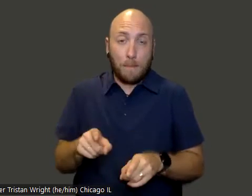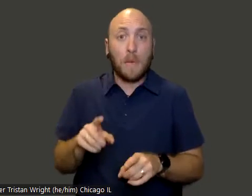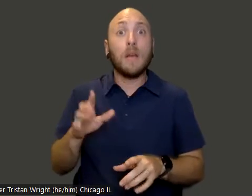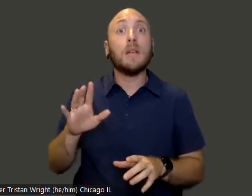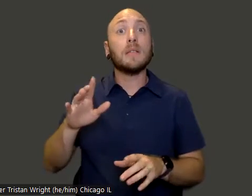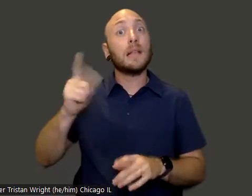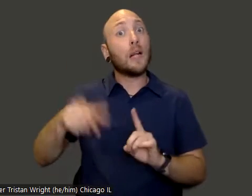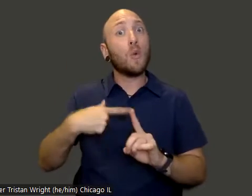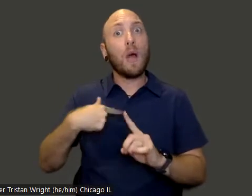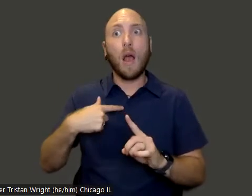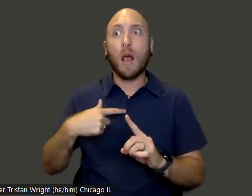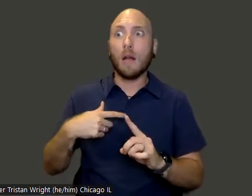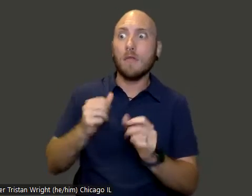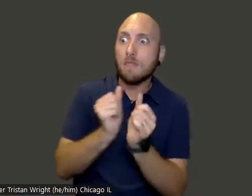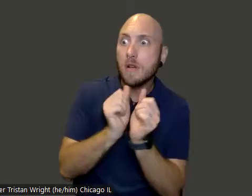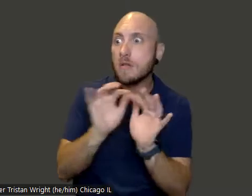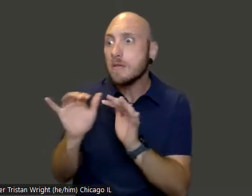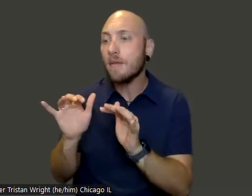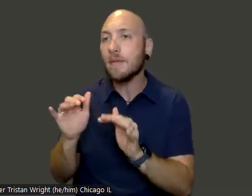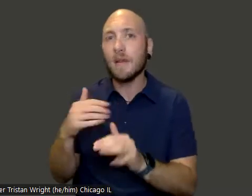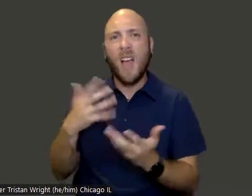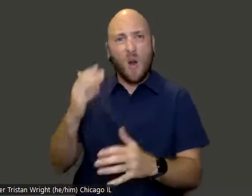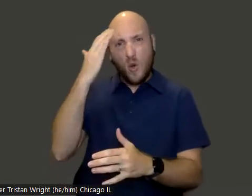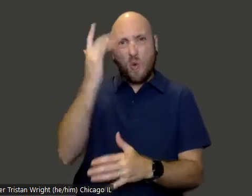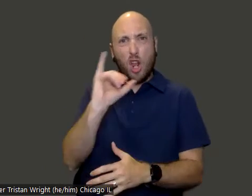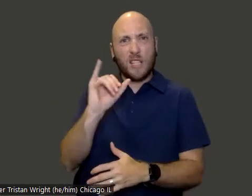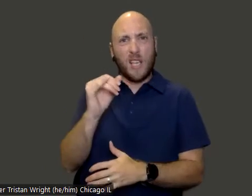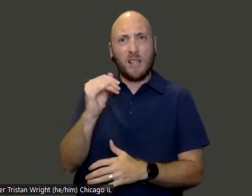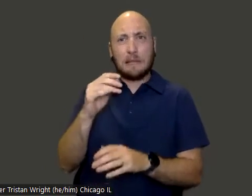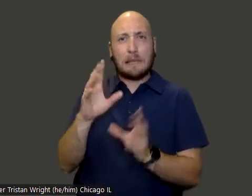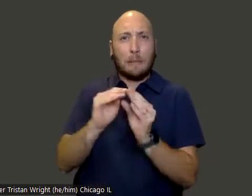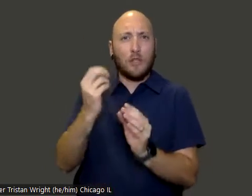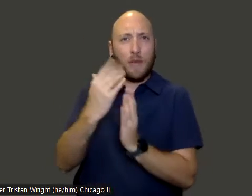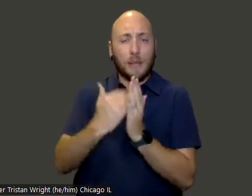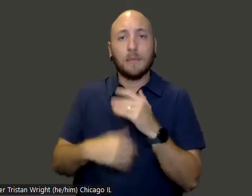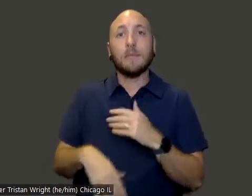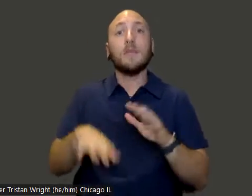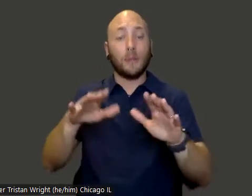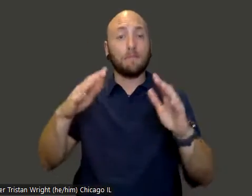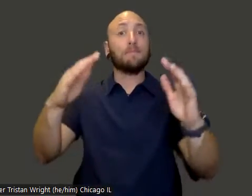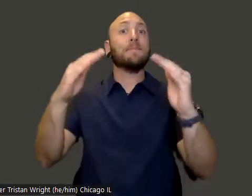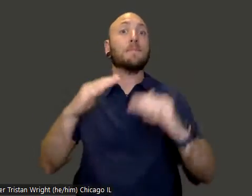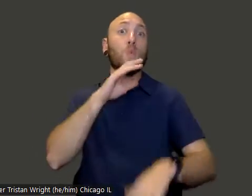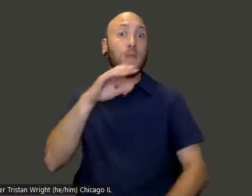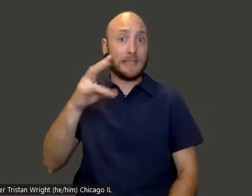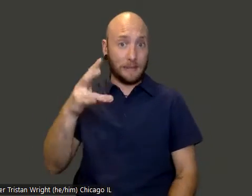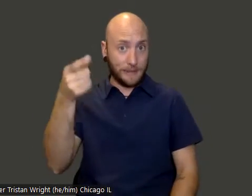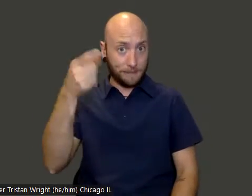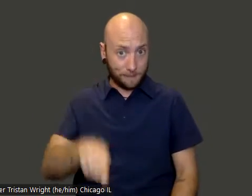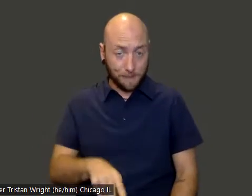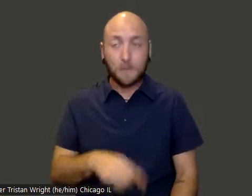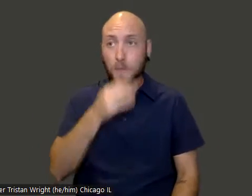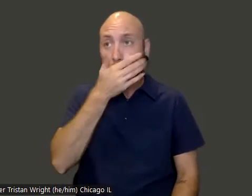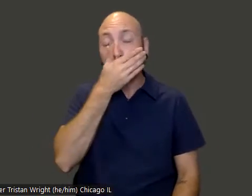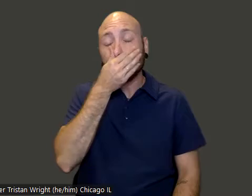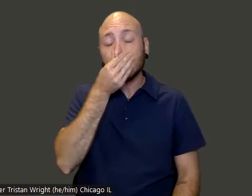that it would be okay for me to sit around in a 12-step meeting. That happened when I was 17 years old. And